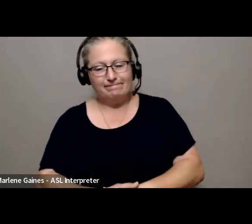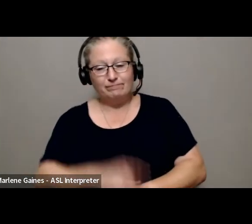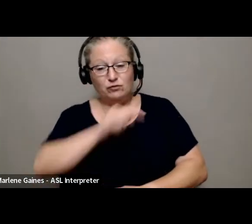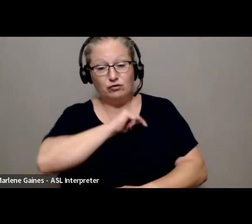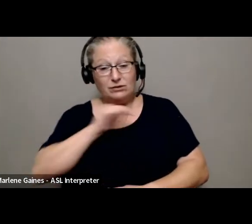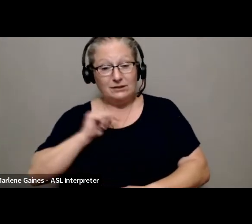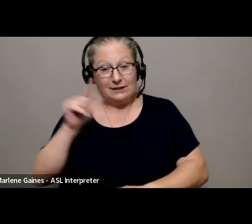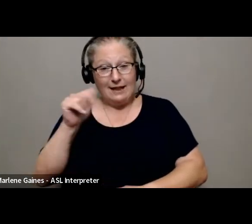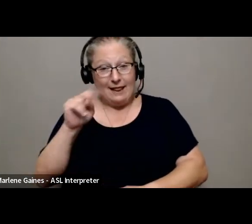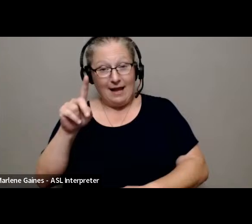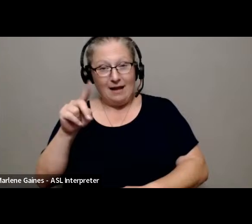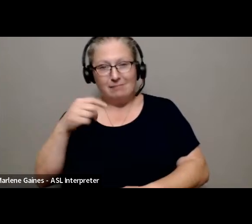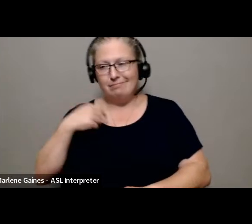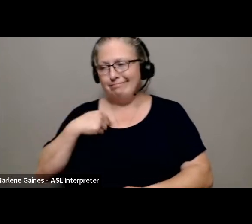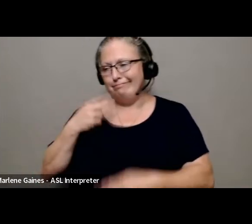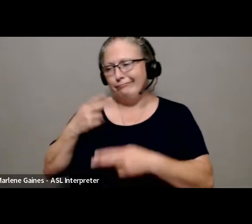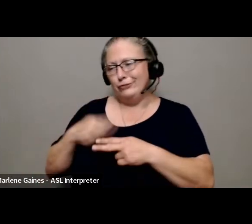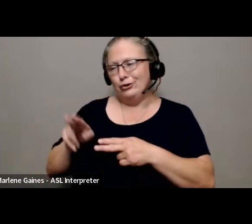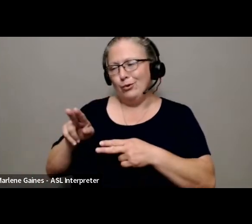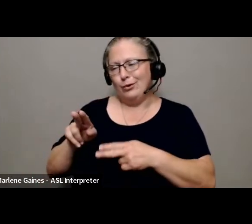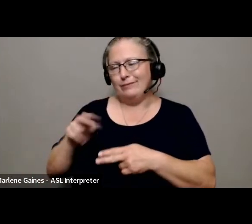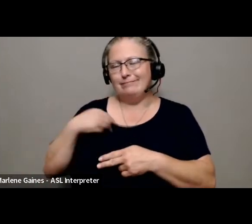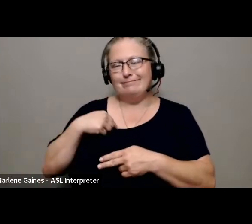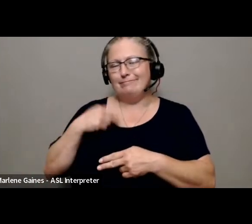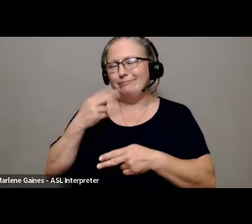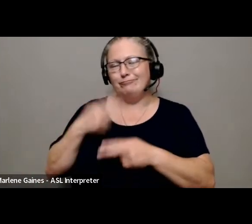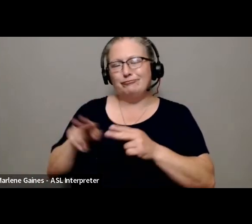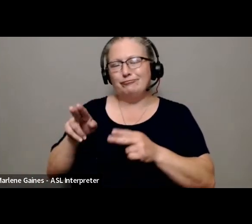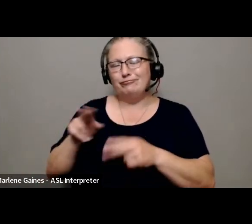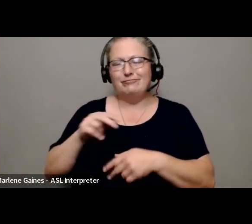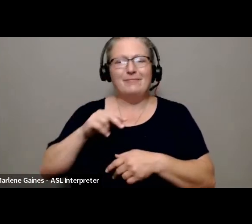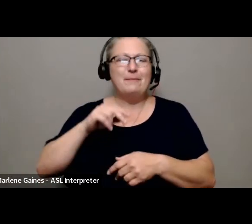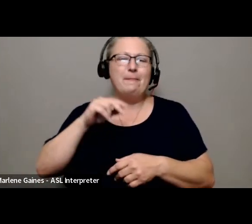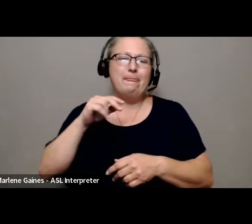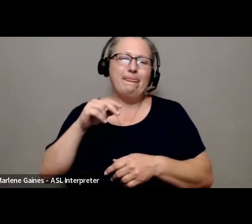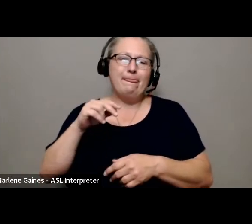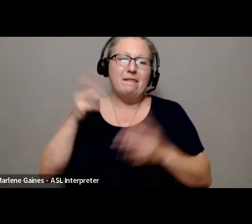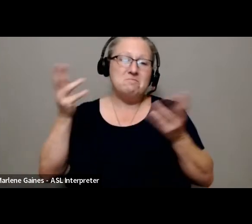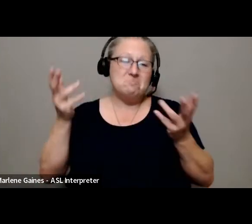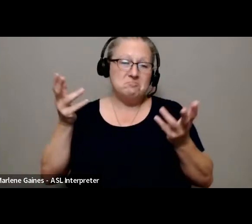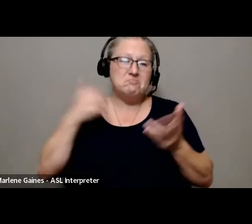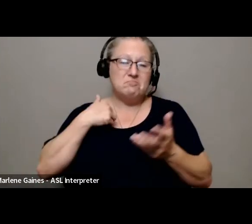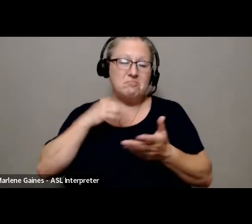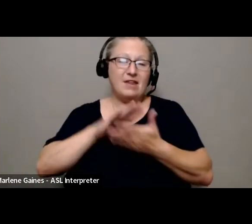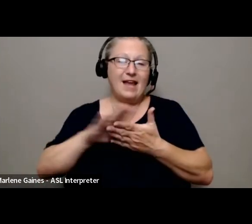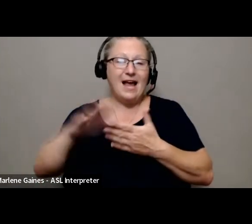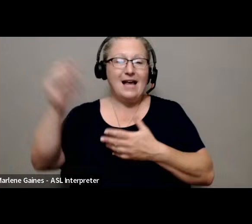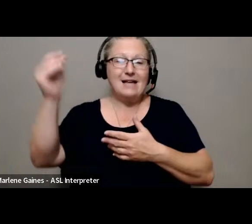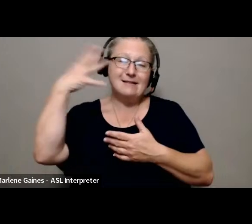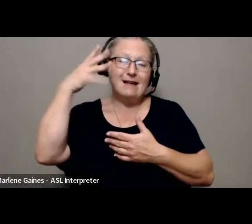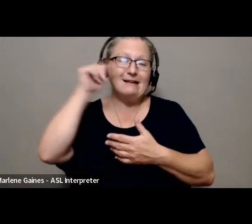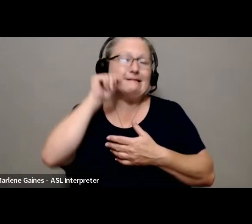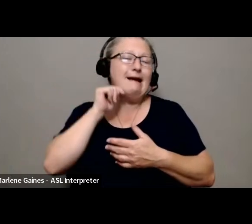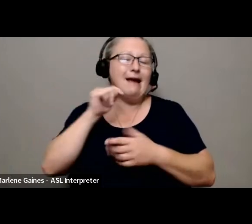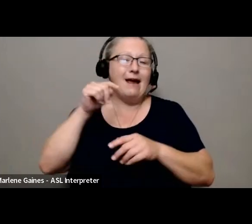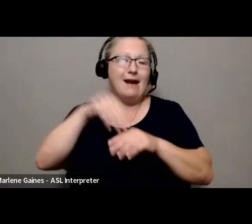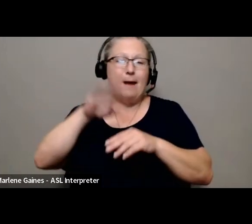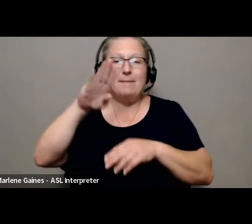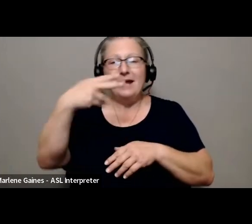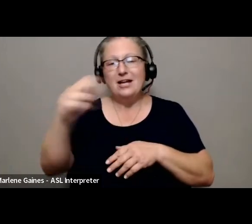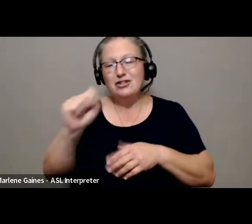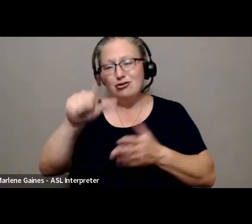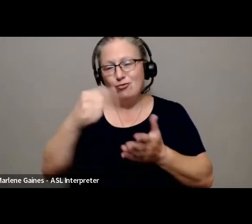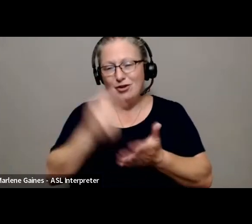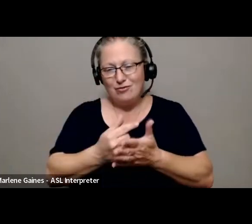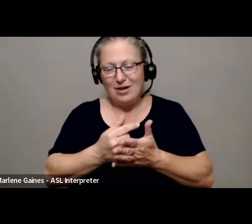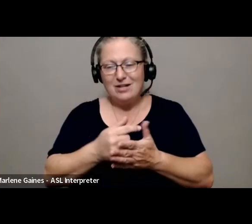Trustee Land? I'm short. I'll make mine really brief. Yeah, I have a nice suntan thanks to being at BHS's